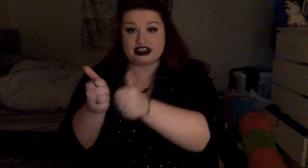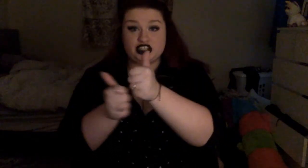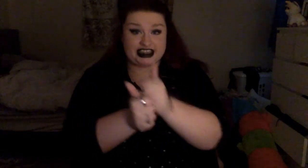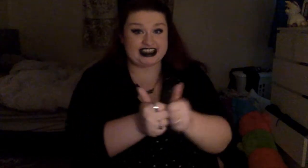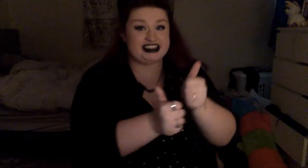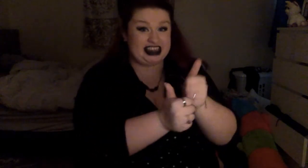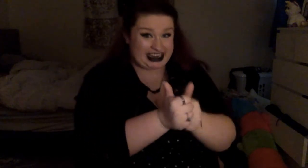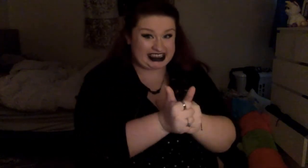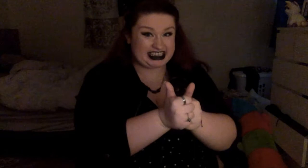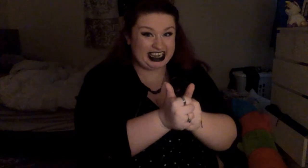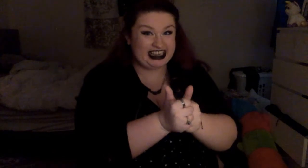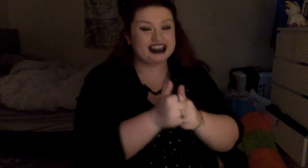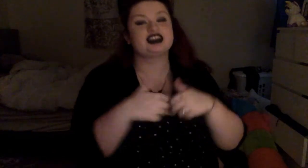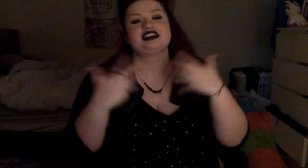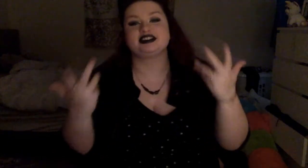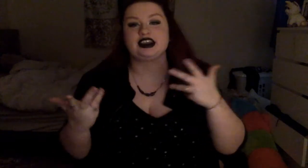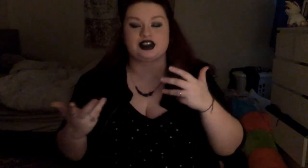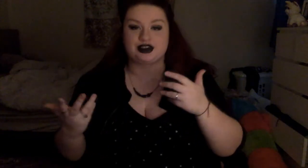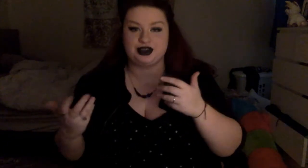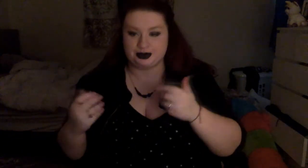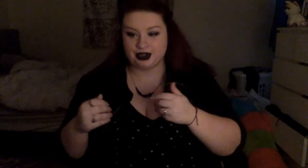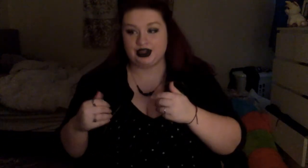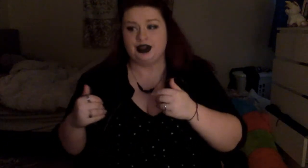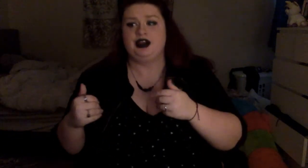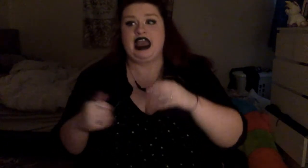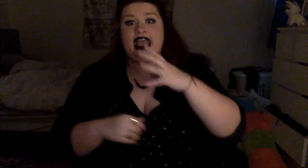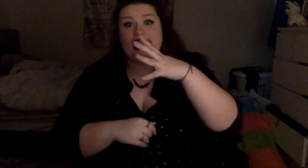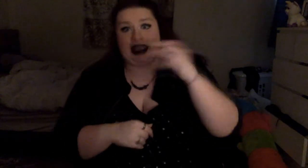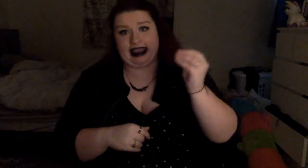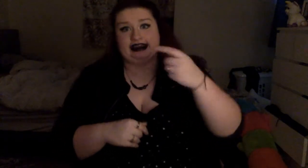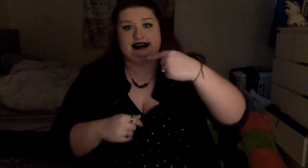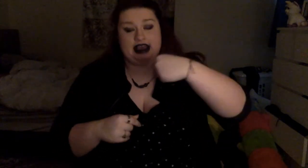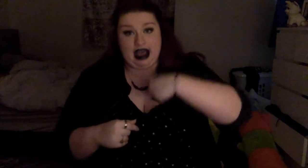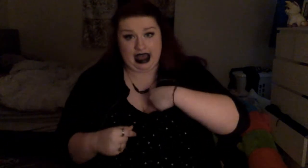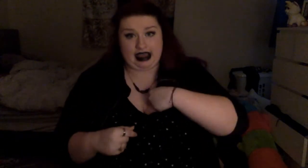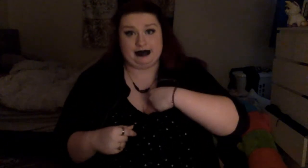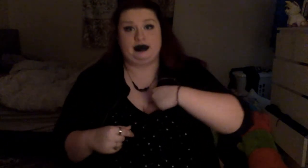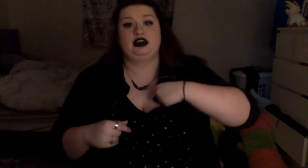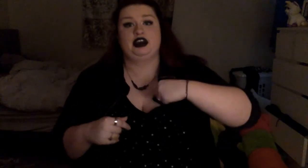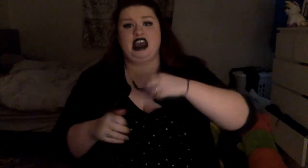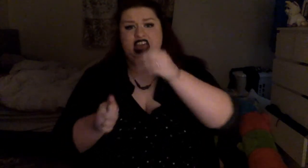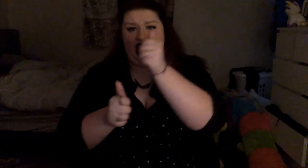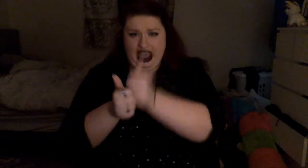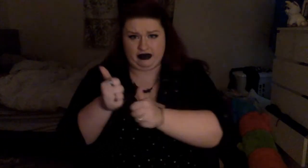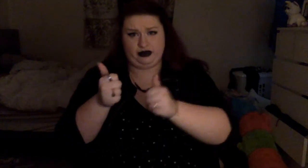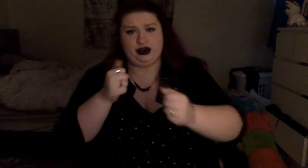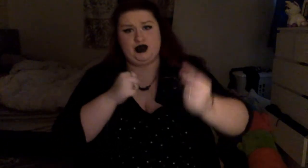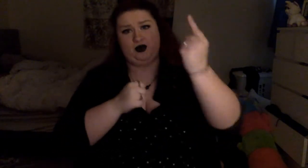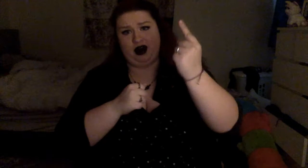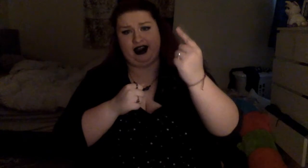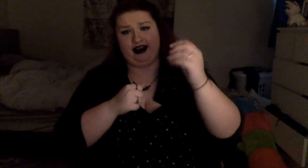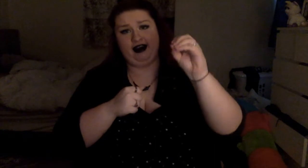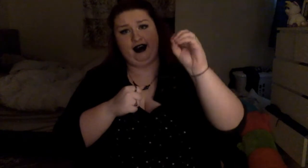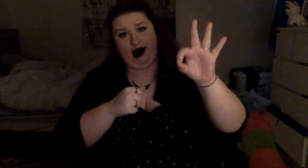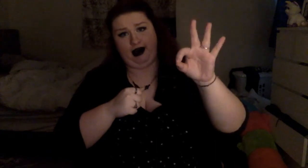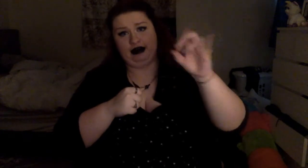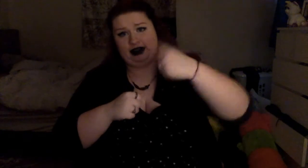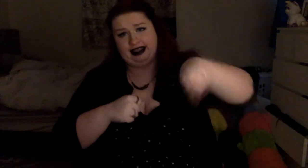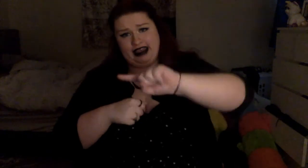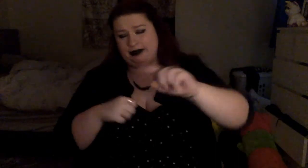Each, because you're, and I'm every one of them.